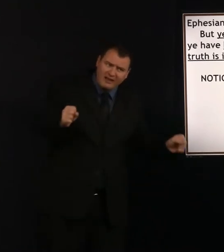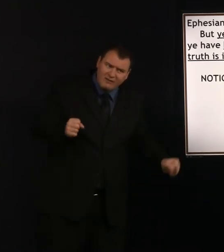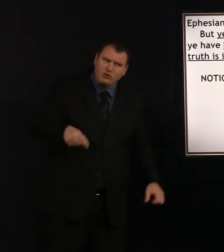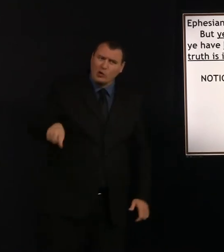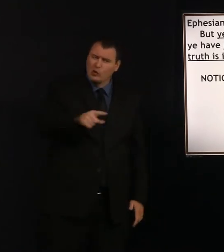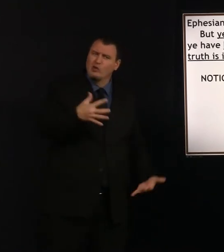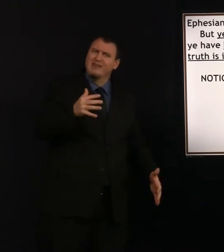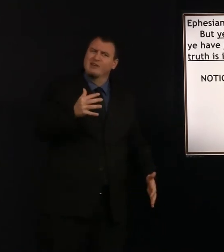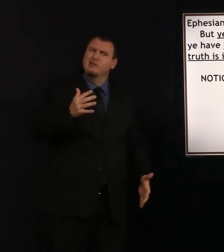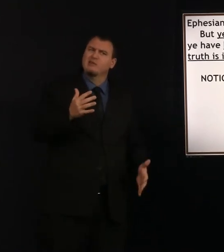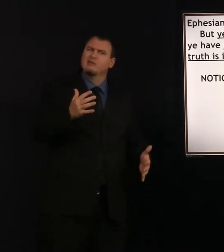You're